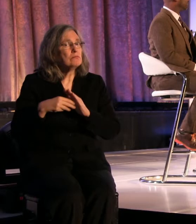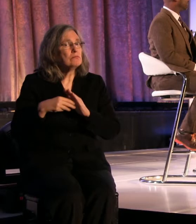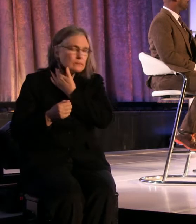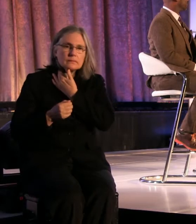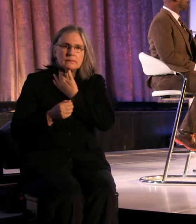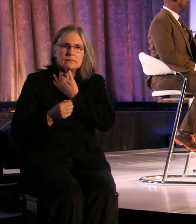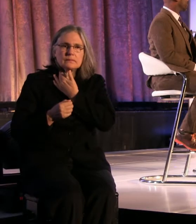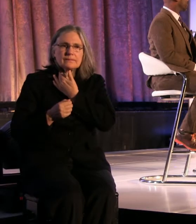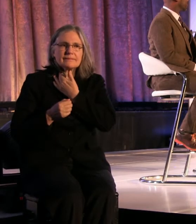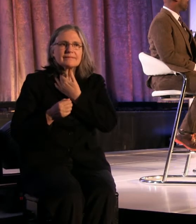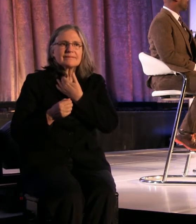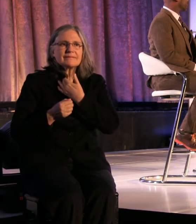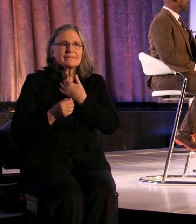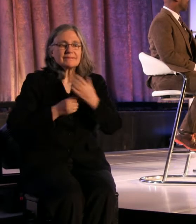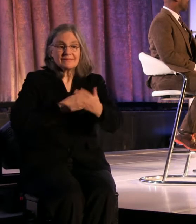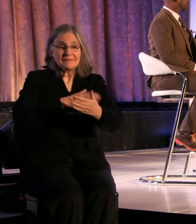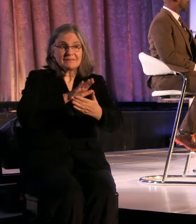Plenaries